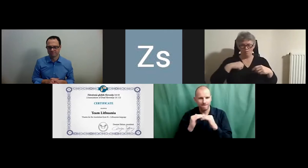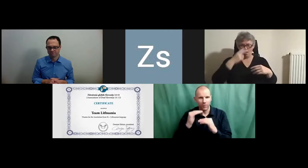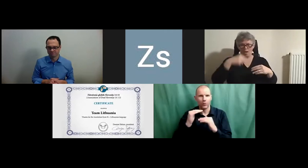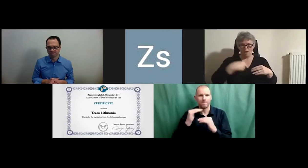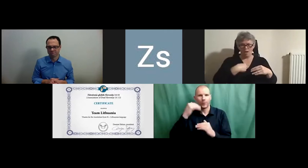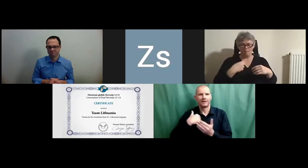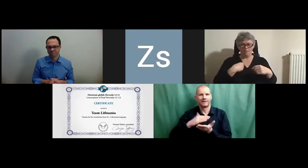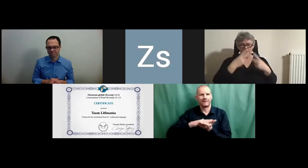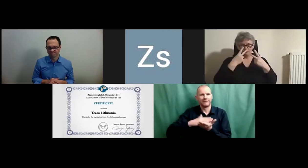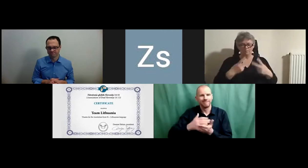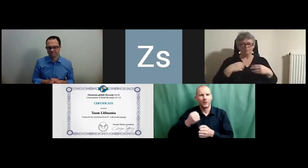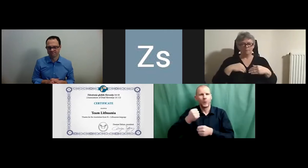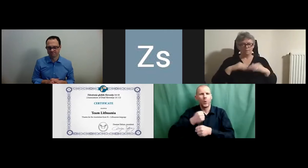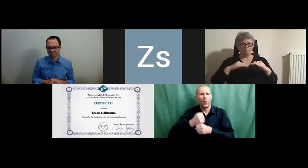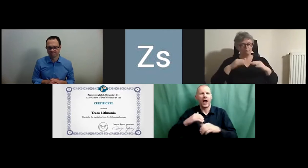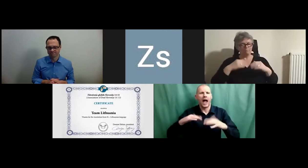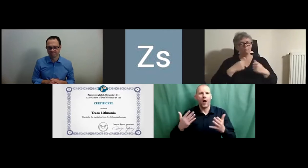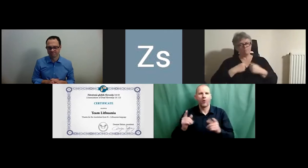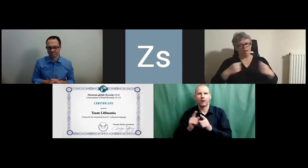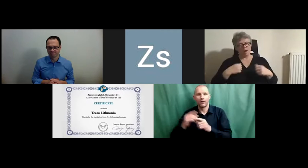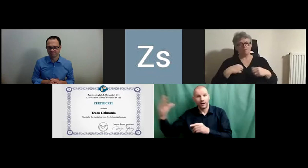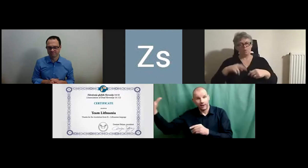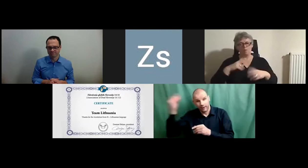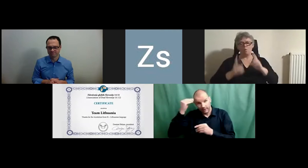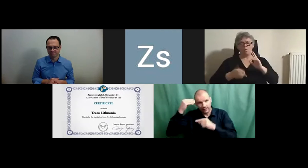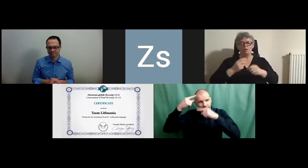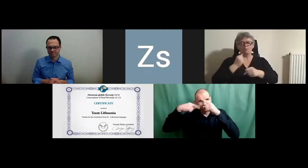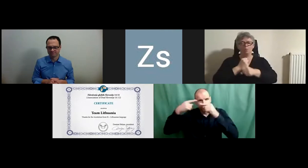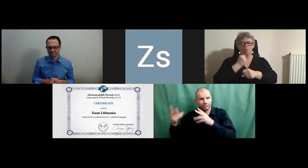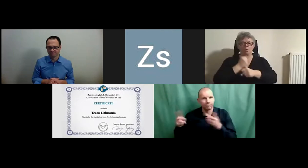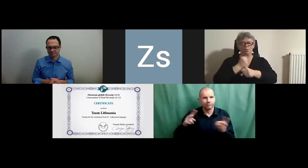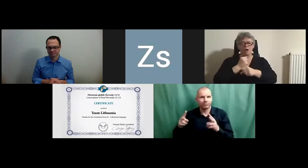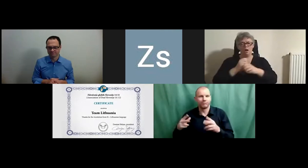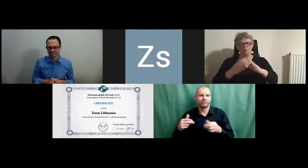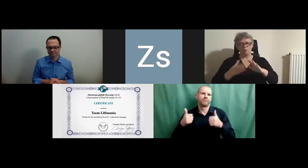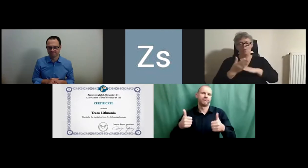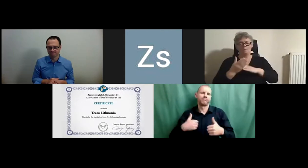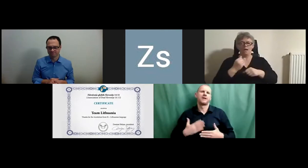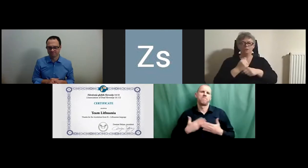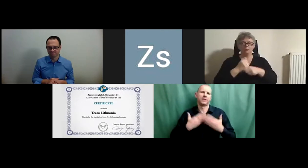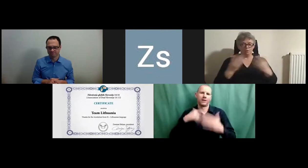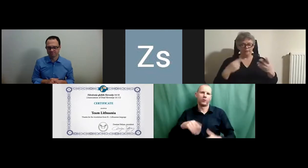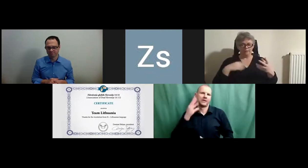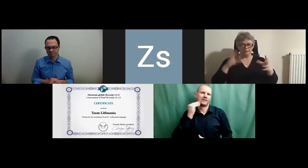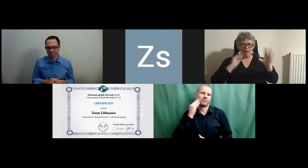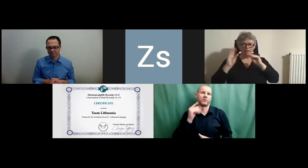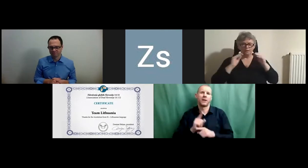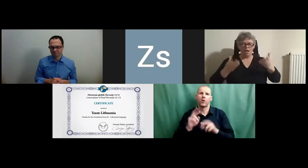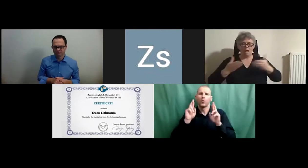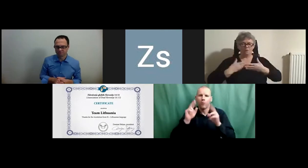and also see what our own qualities are, to see how we can work as deaf interpreters and also to experience